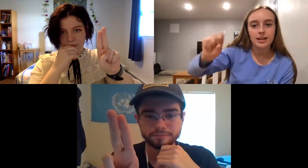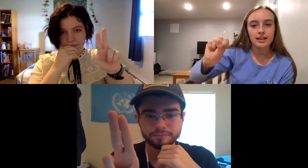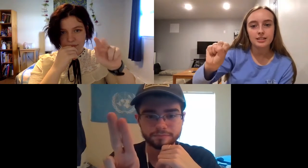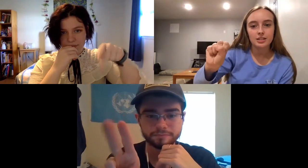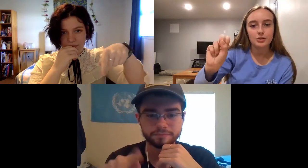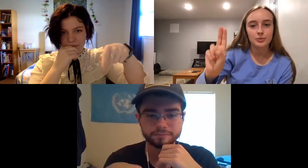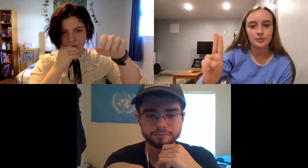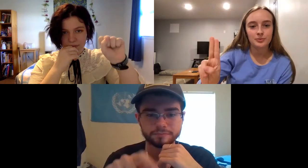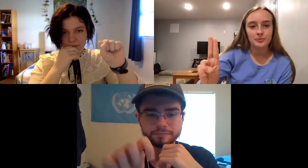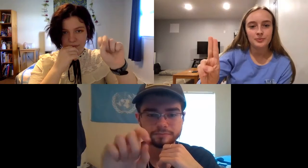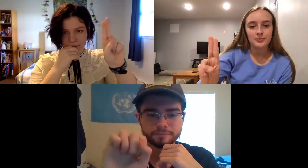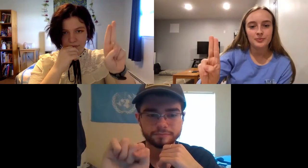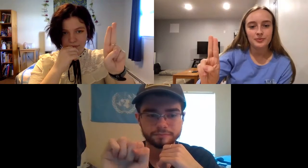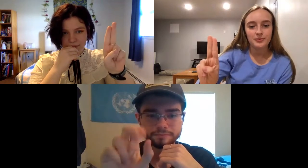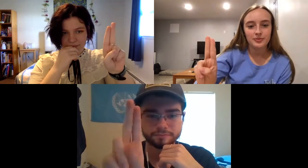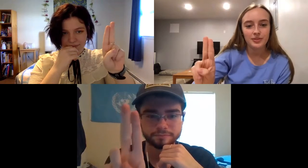PSU.